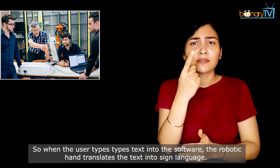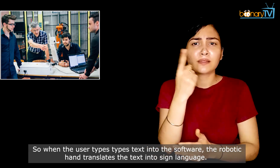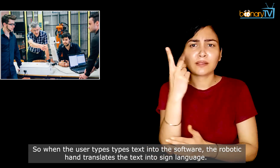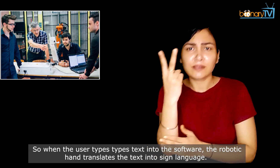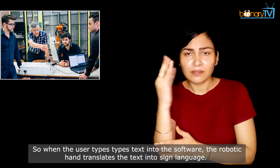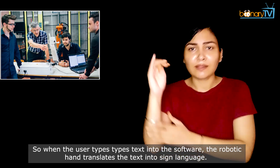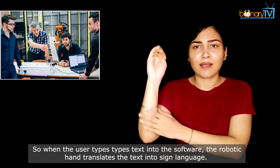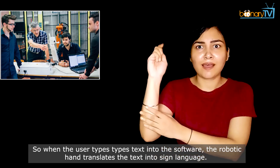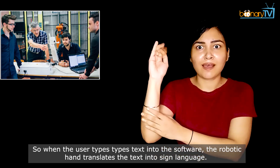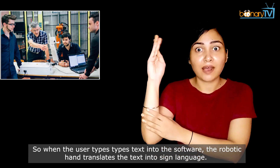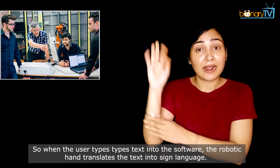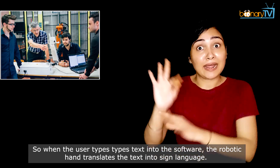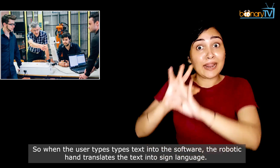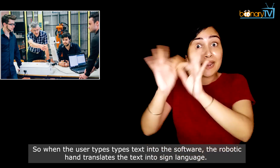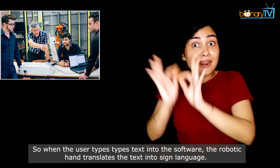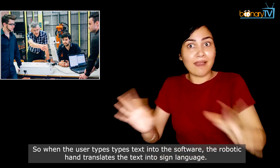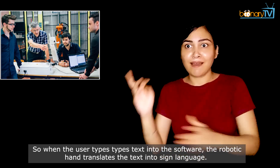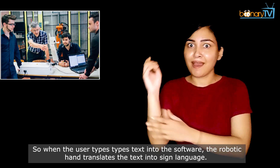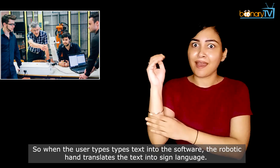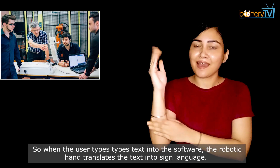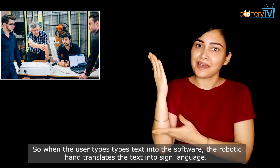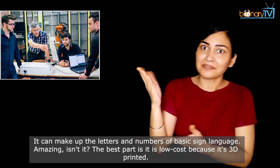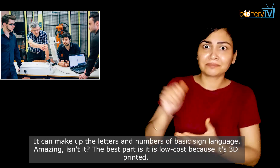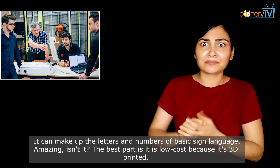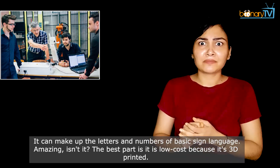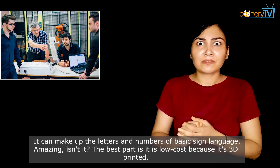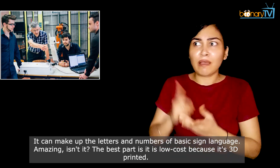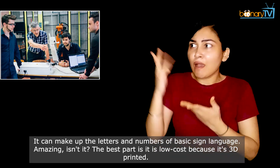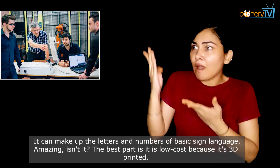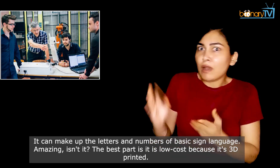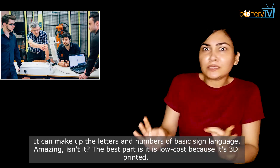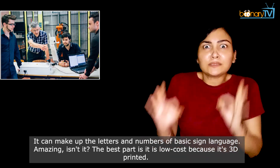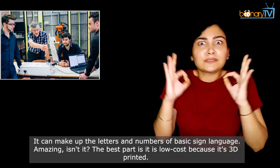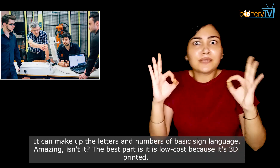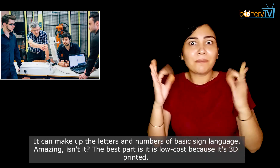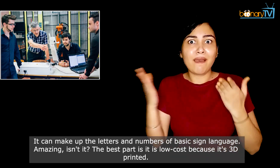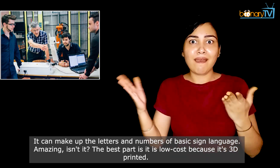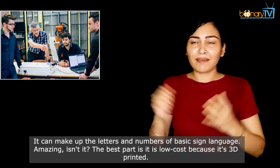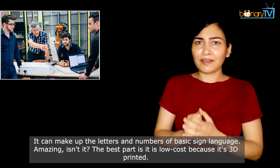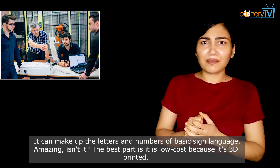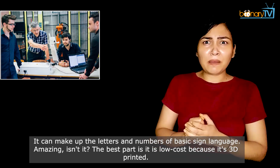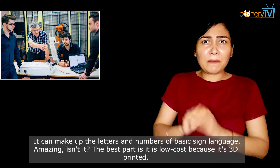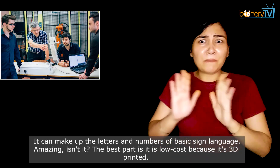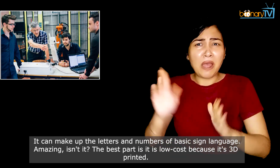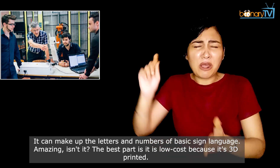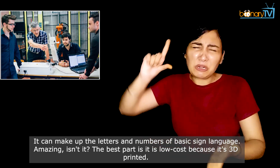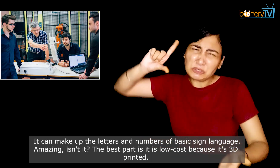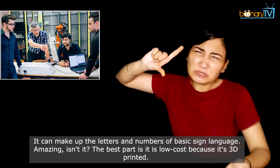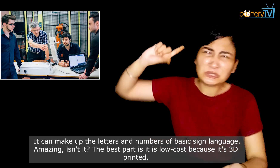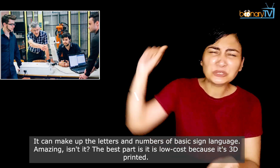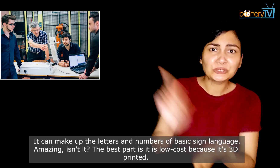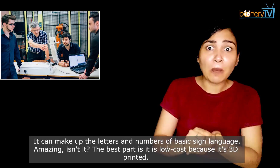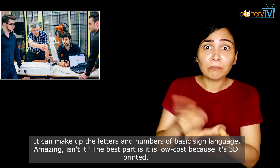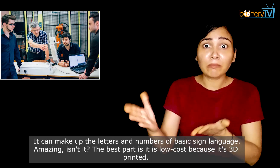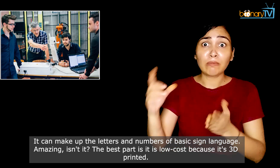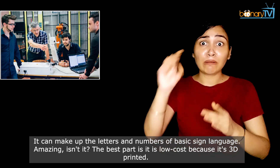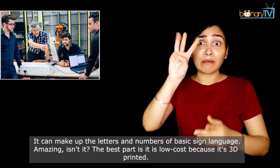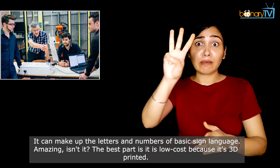hand translates the text into sign language. It can make up the letters and numbers of basic sign language. Amazing, isn't it?